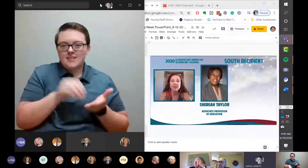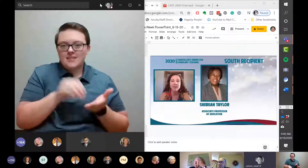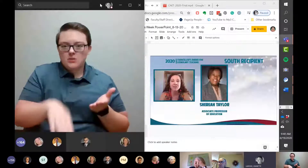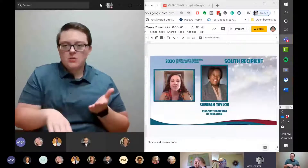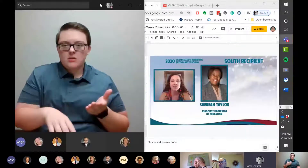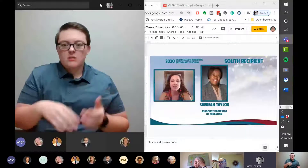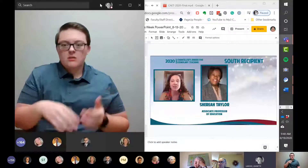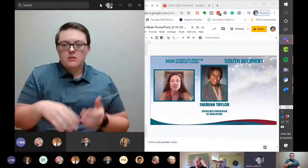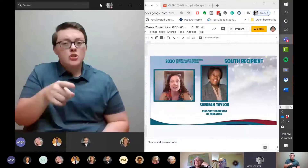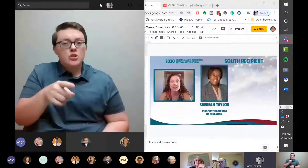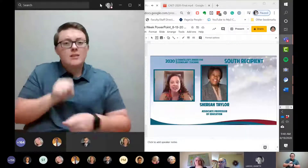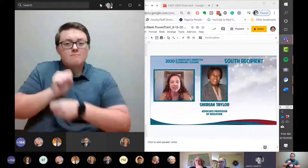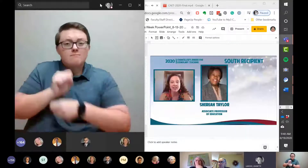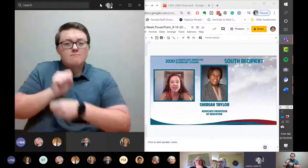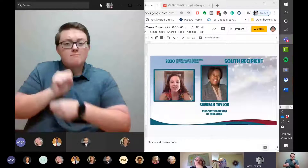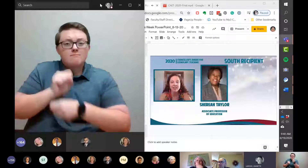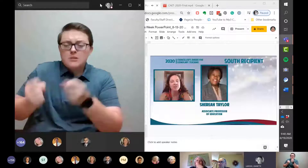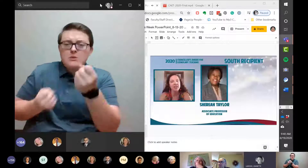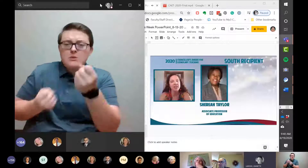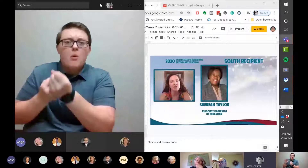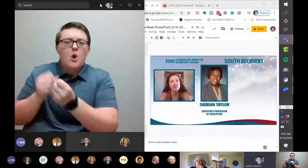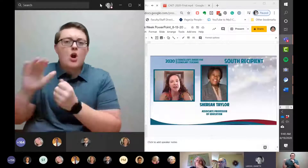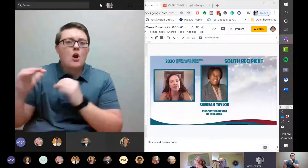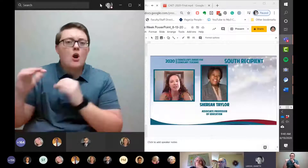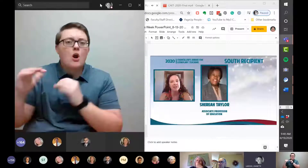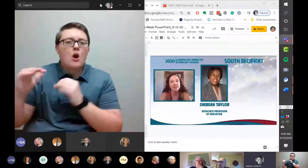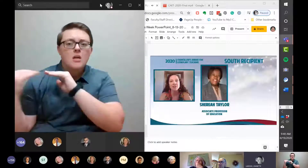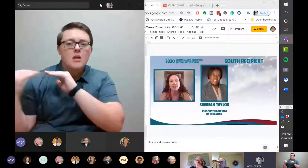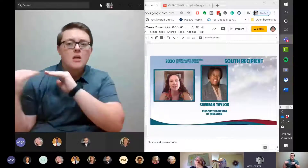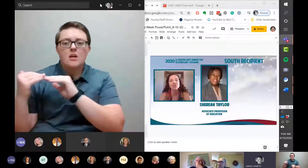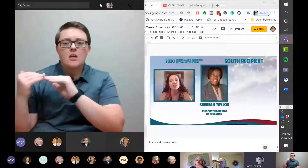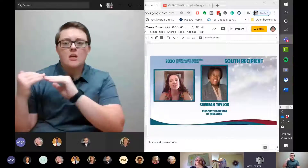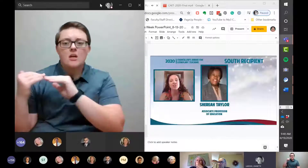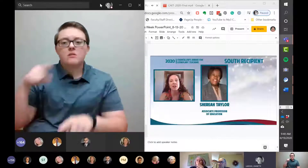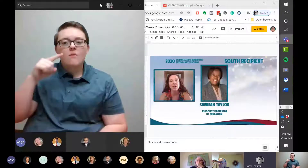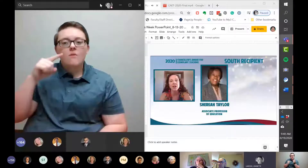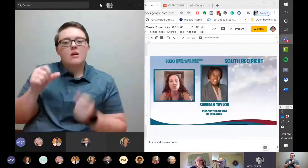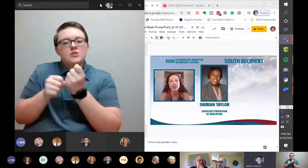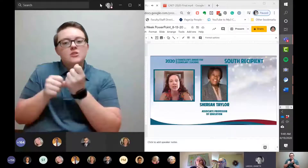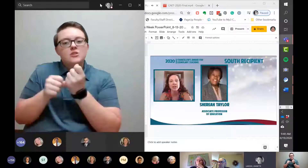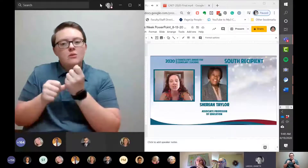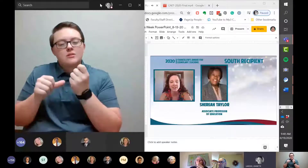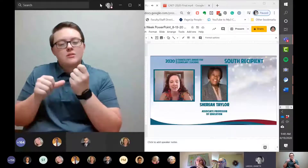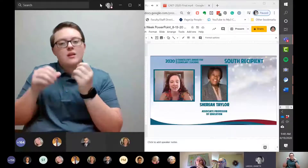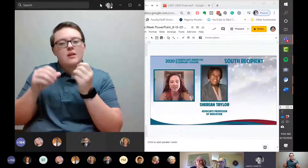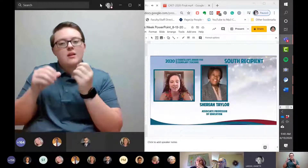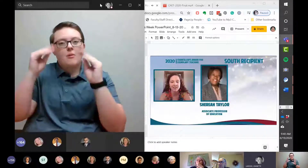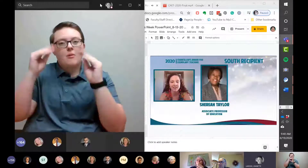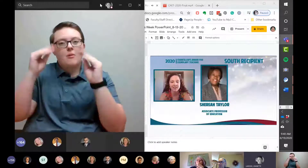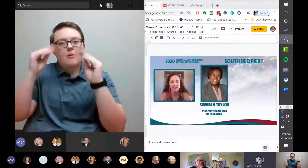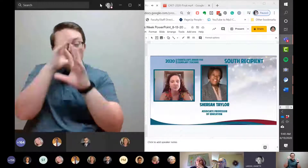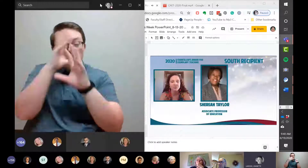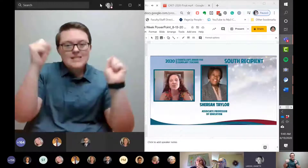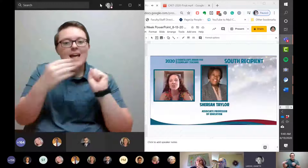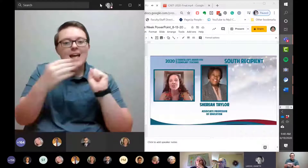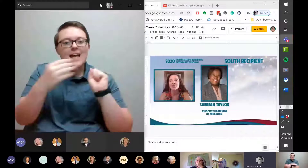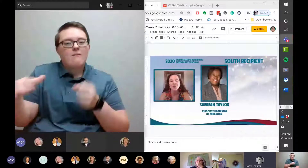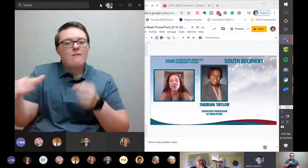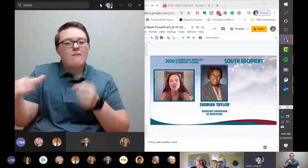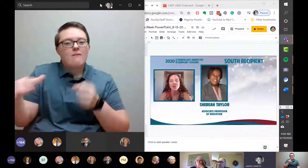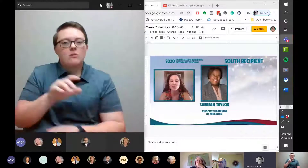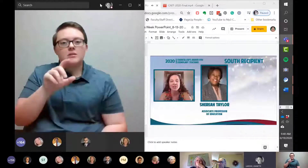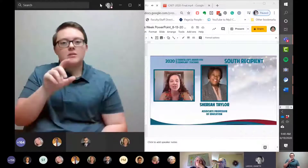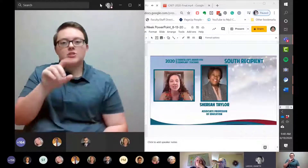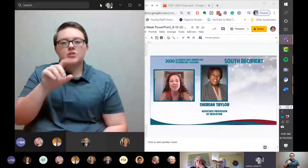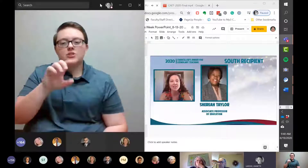South Campus Faculty Association president and advocated for faculty issues as chair of the college-wide JCC. Her